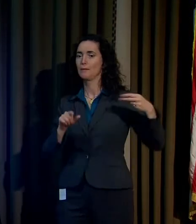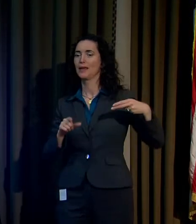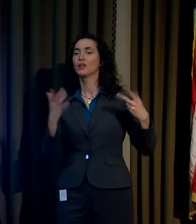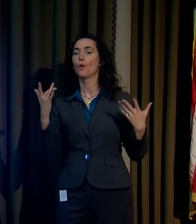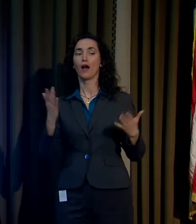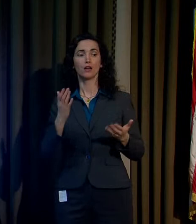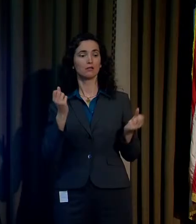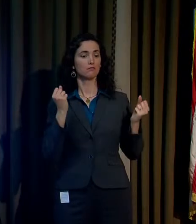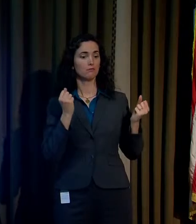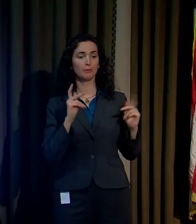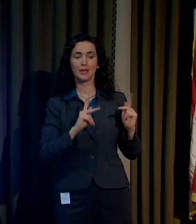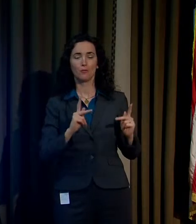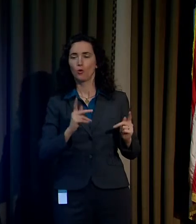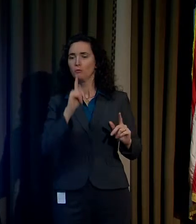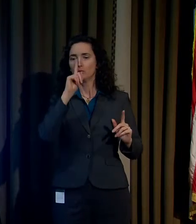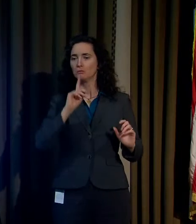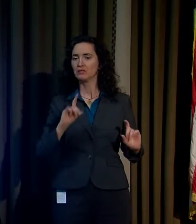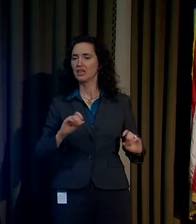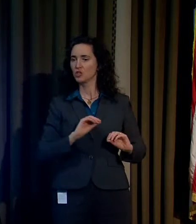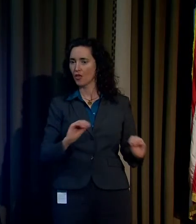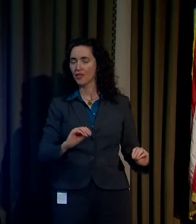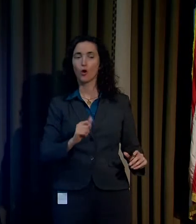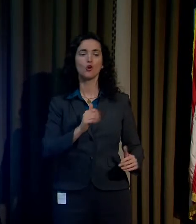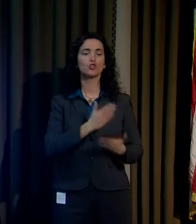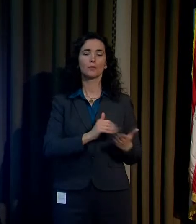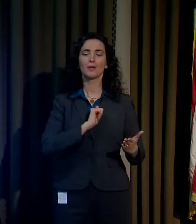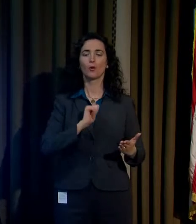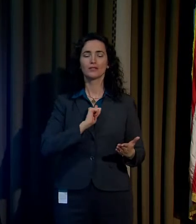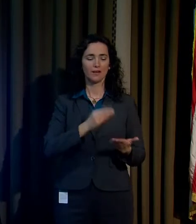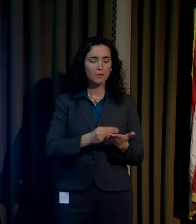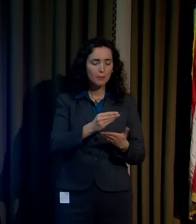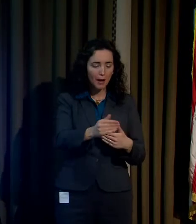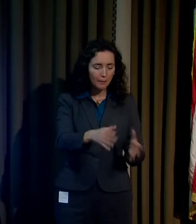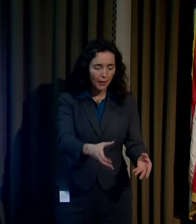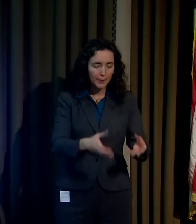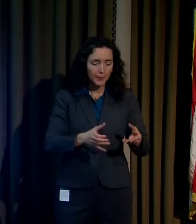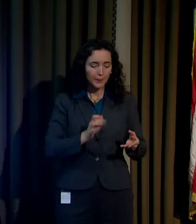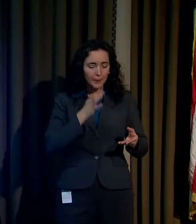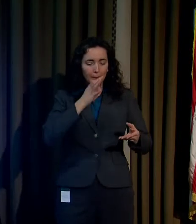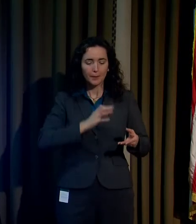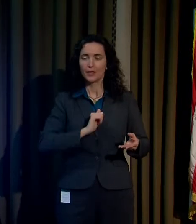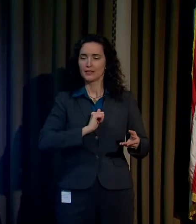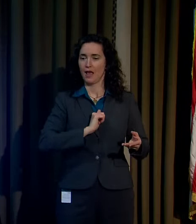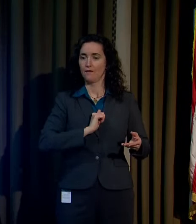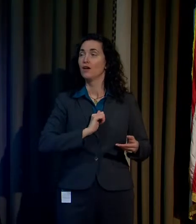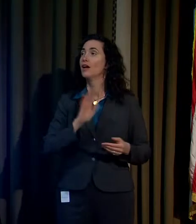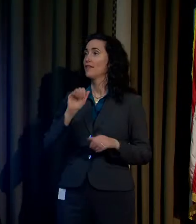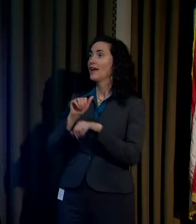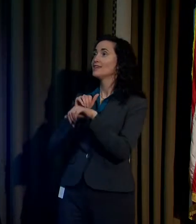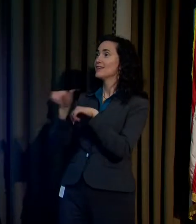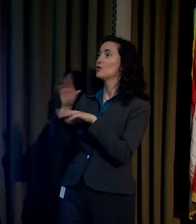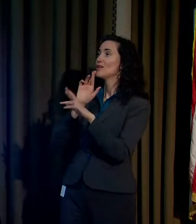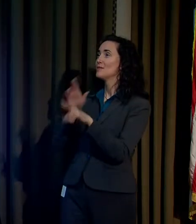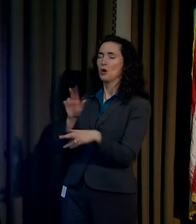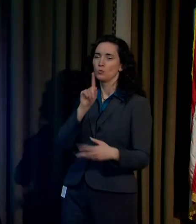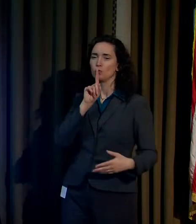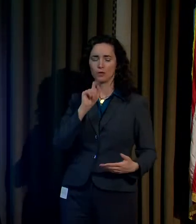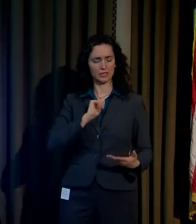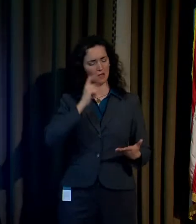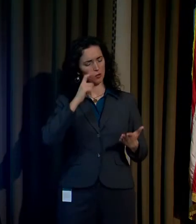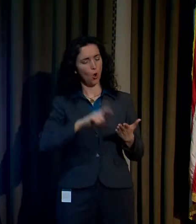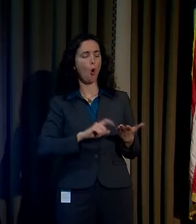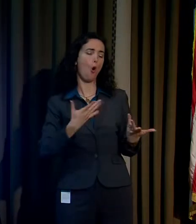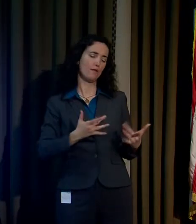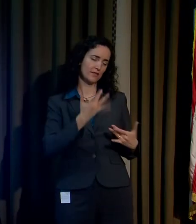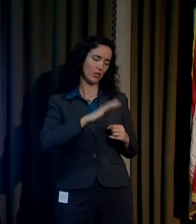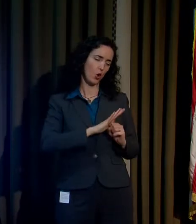people these days test at home, at a rapid test at home, and those cases never formally get logged either. So as high